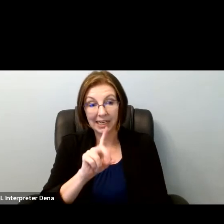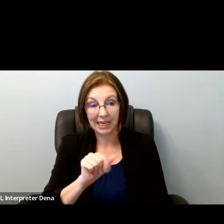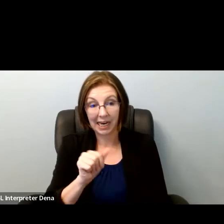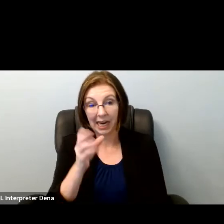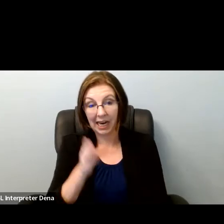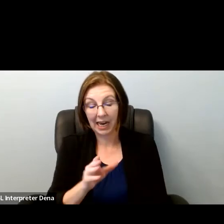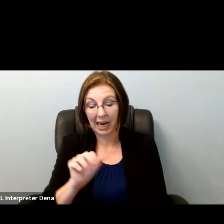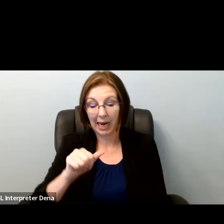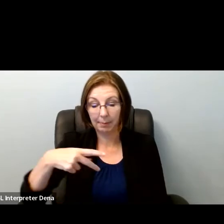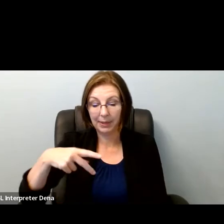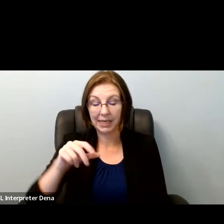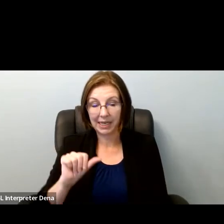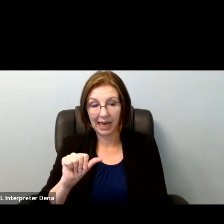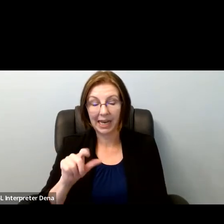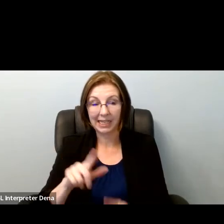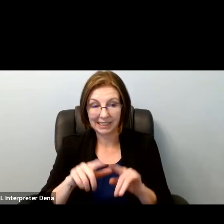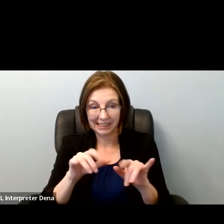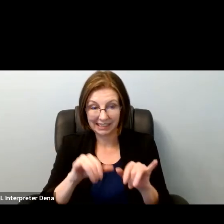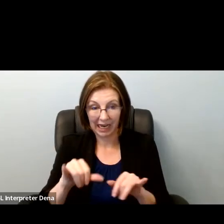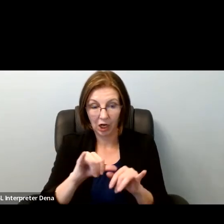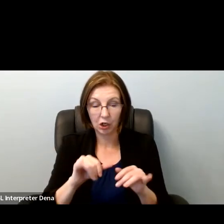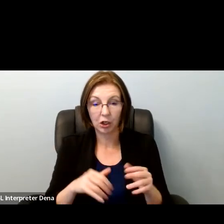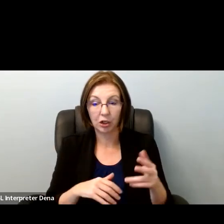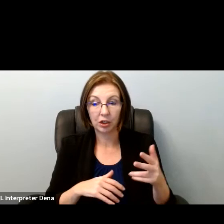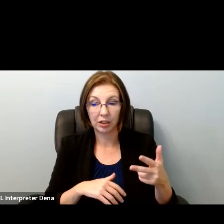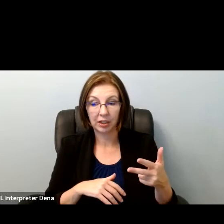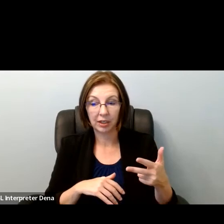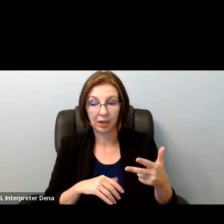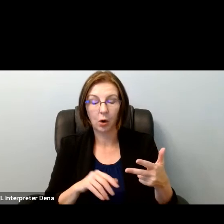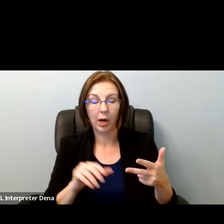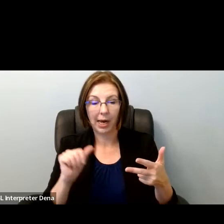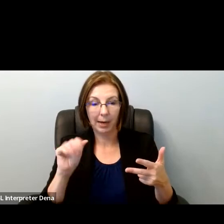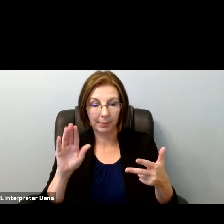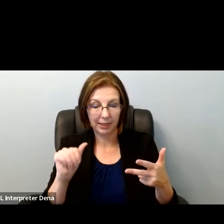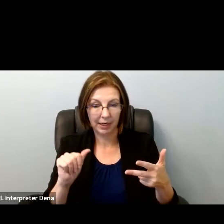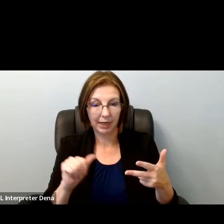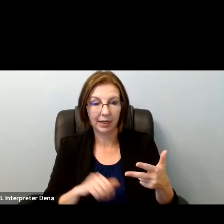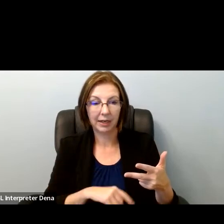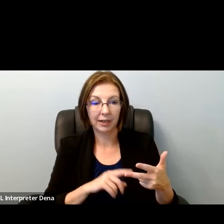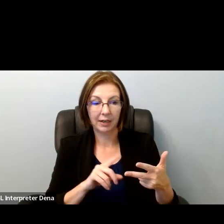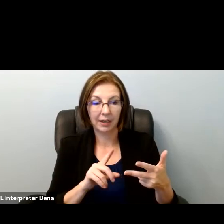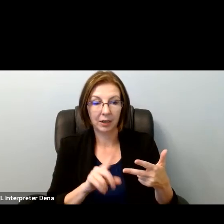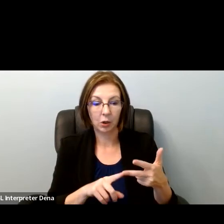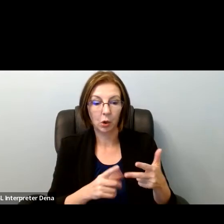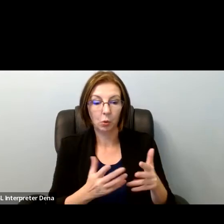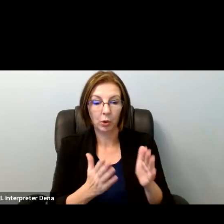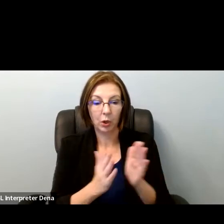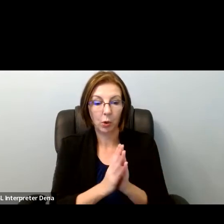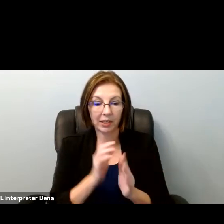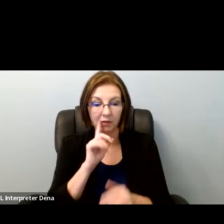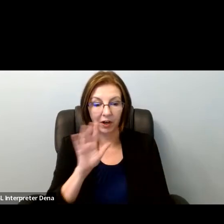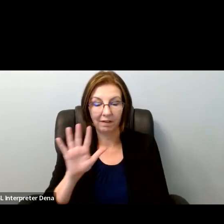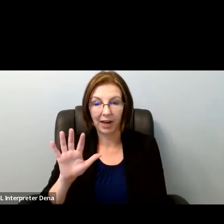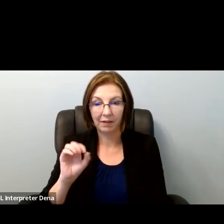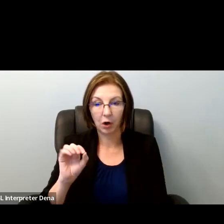ADA/ABA standards. Number three, category of request for the